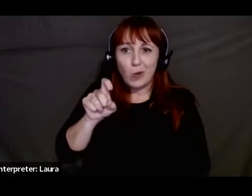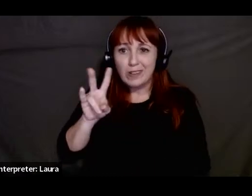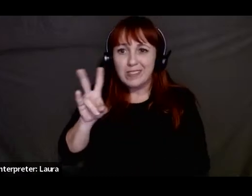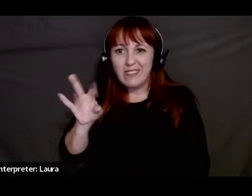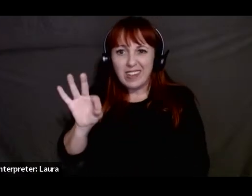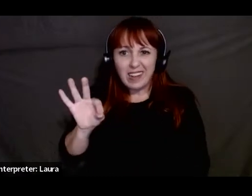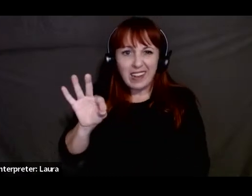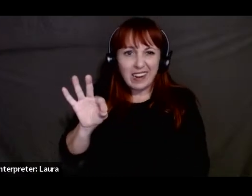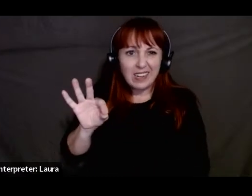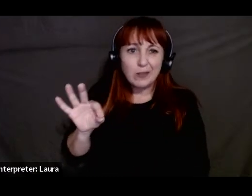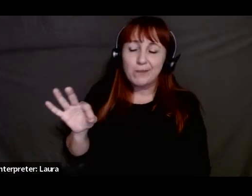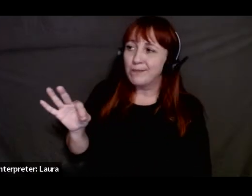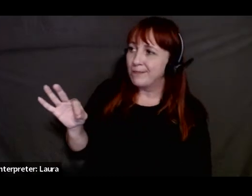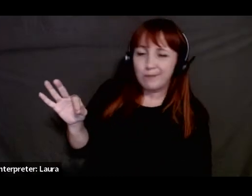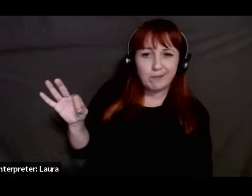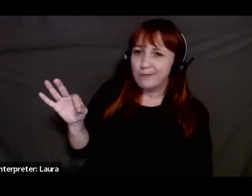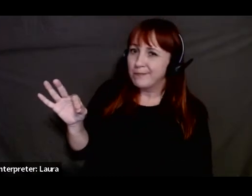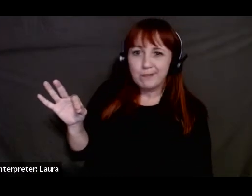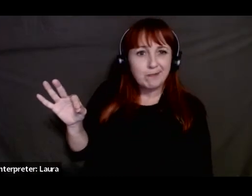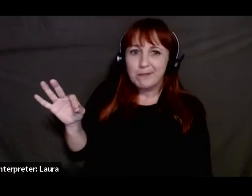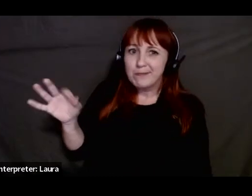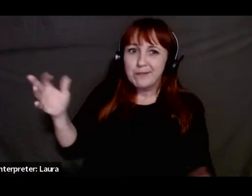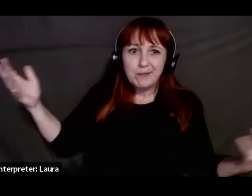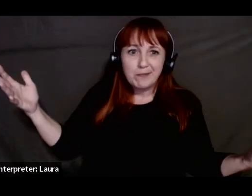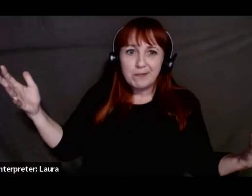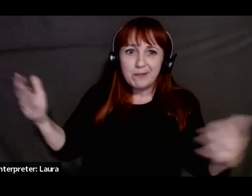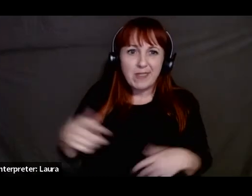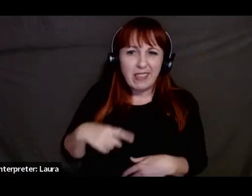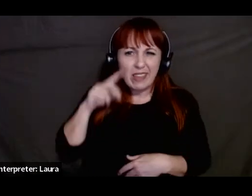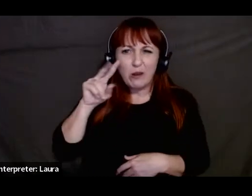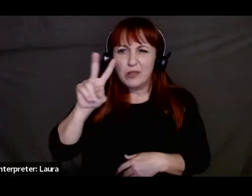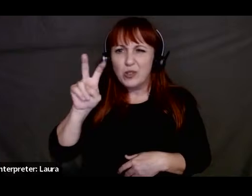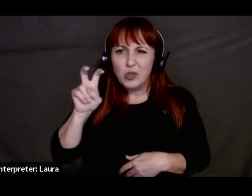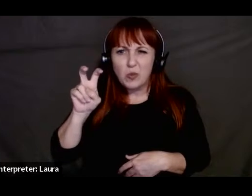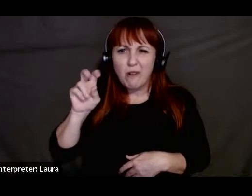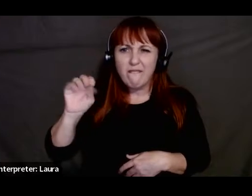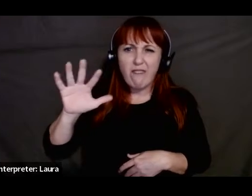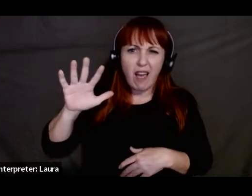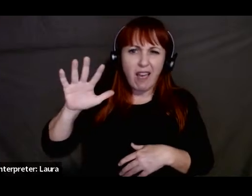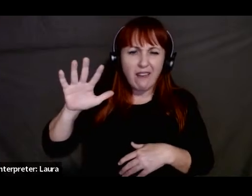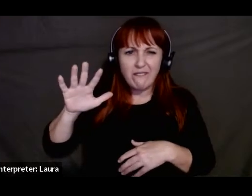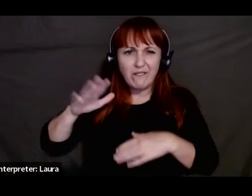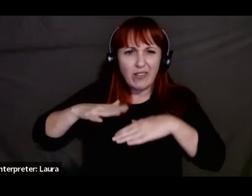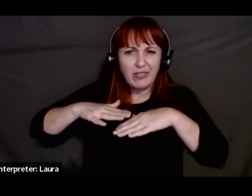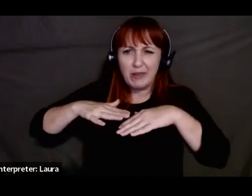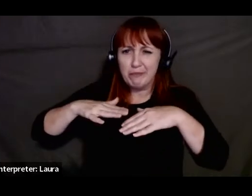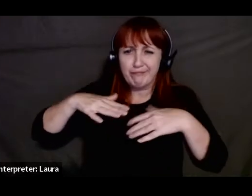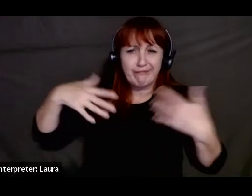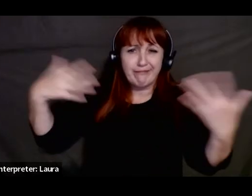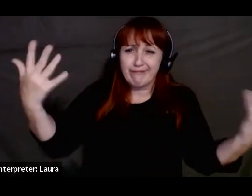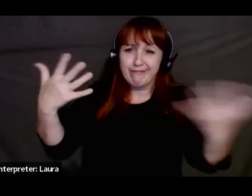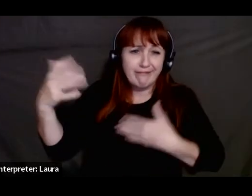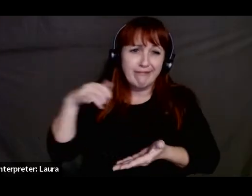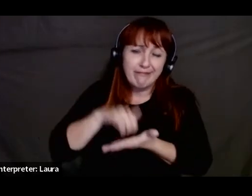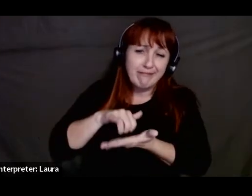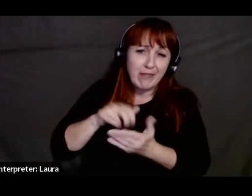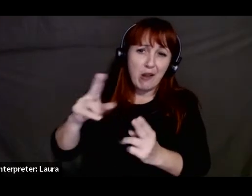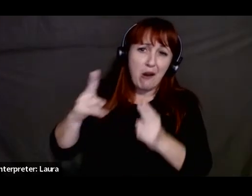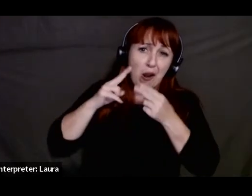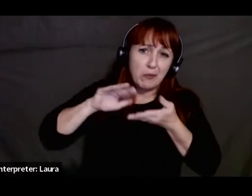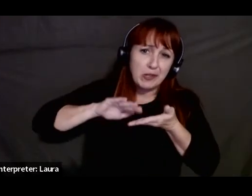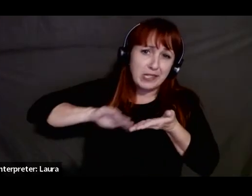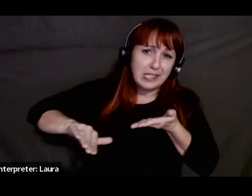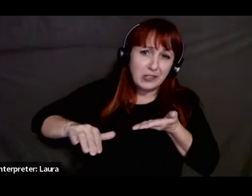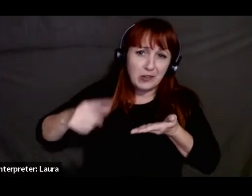and my whole service, I think I was 205 pounds. So I got my honorable